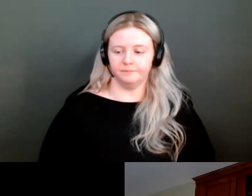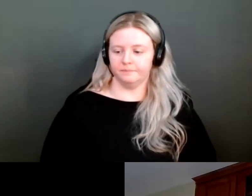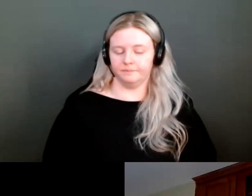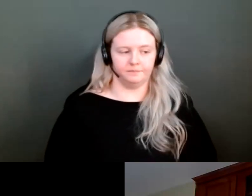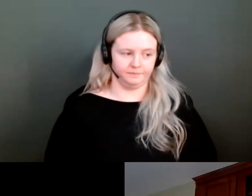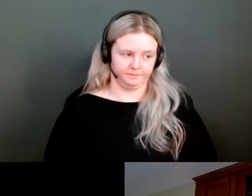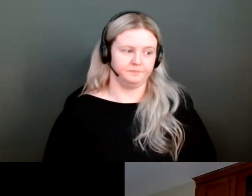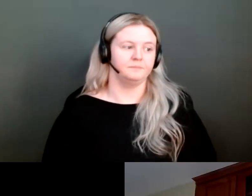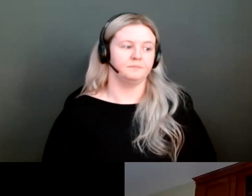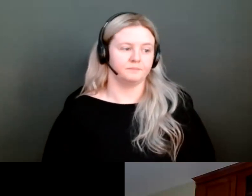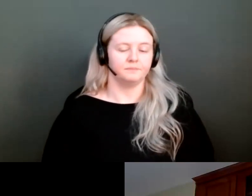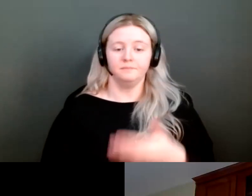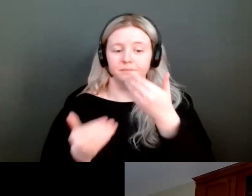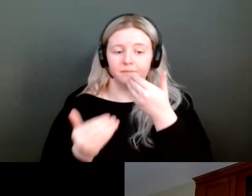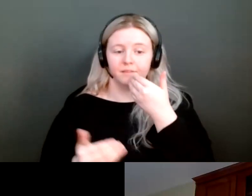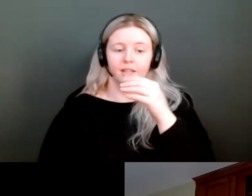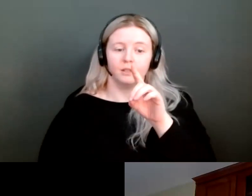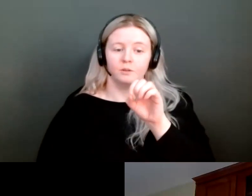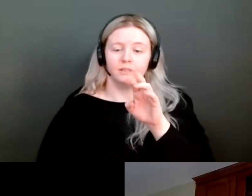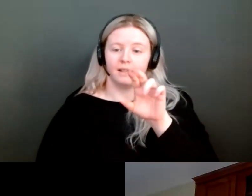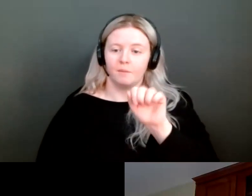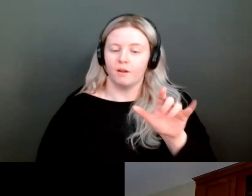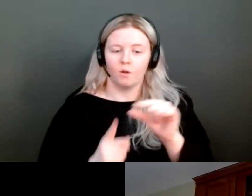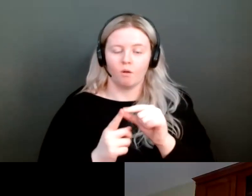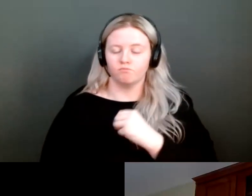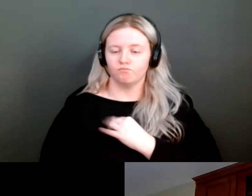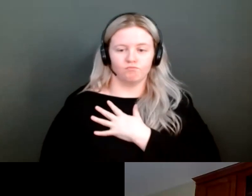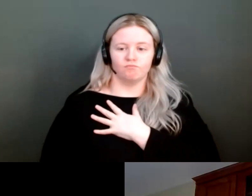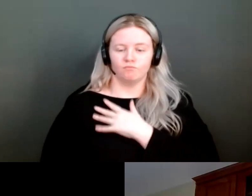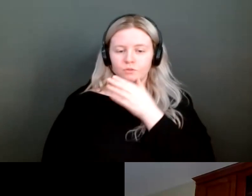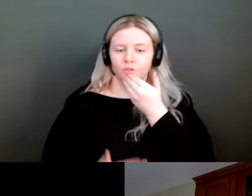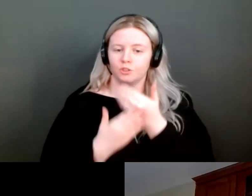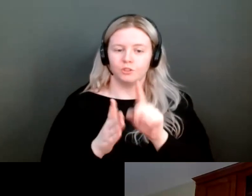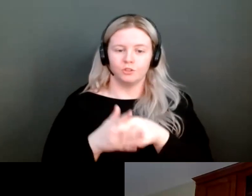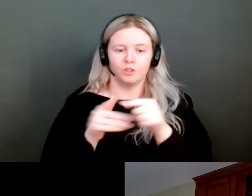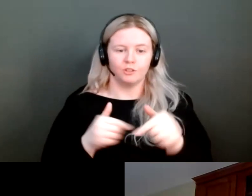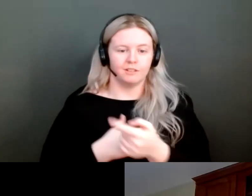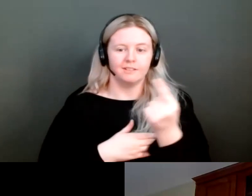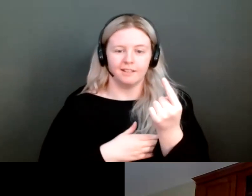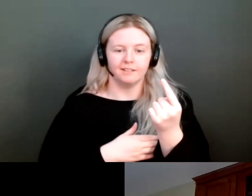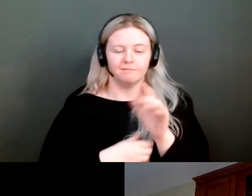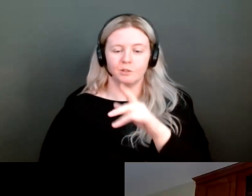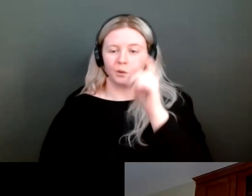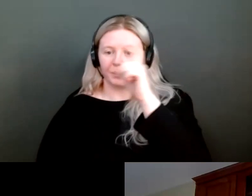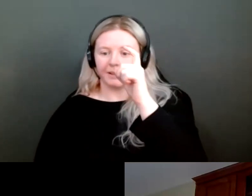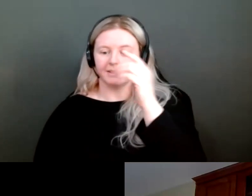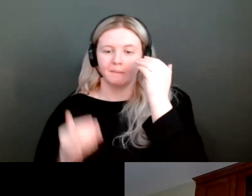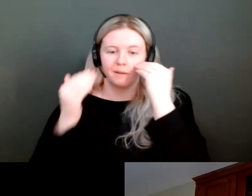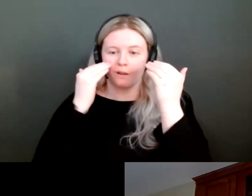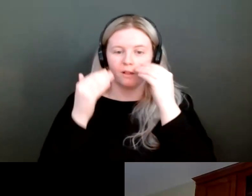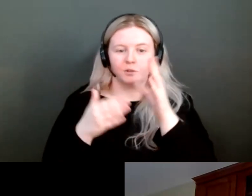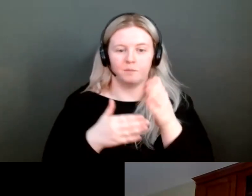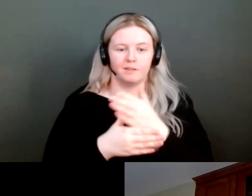Thank you so much, Debra, for those inspiring words to guide us through our day today, and the wisdom and knowledge that will be shared